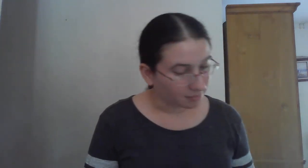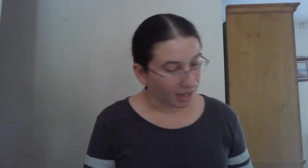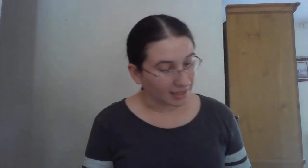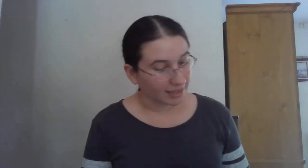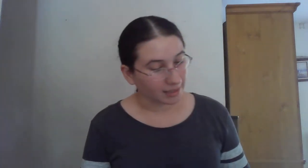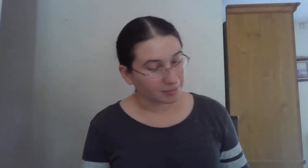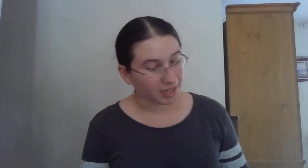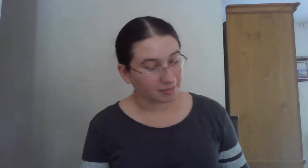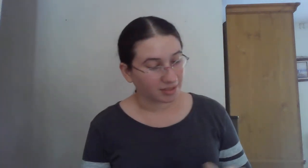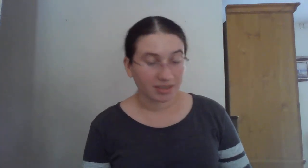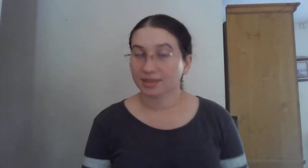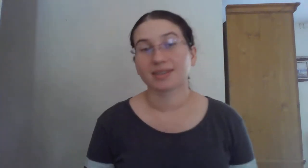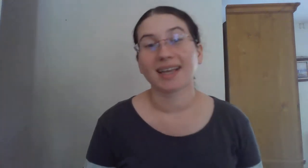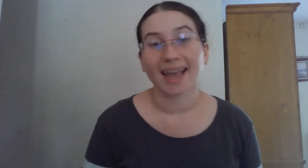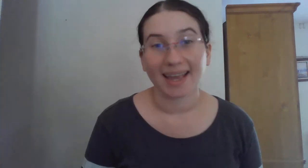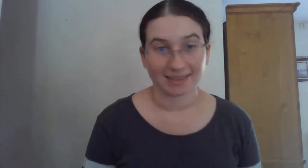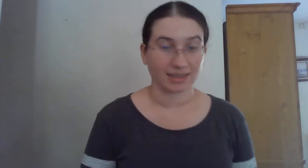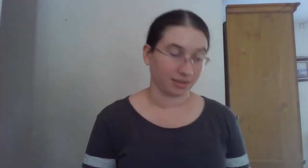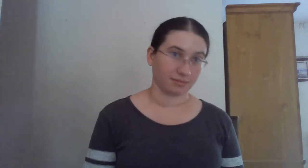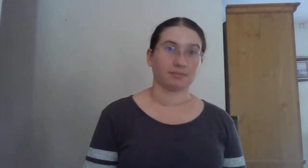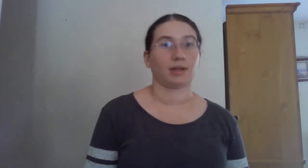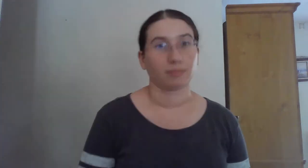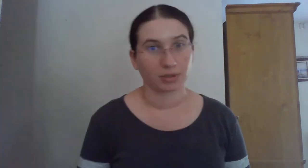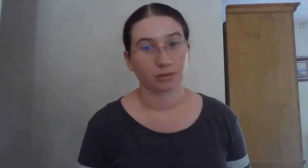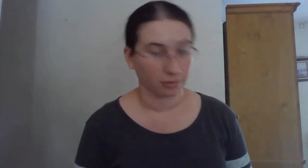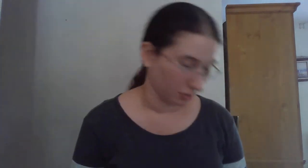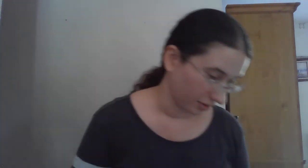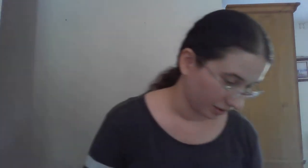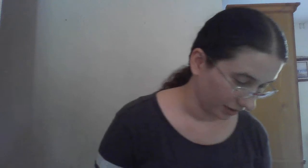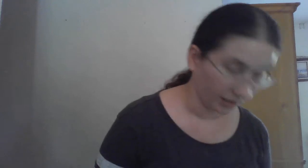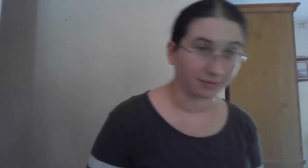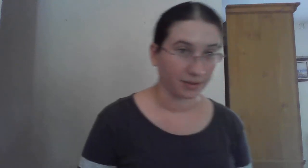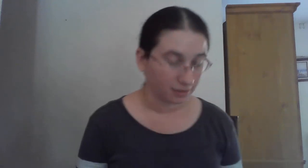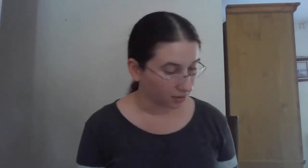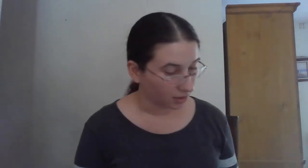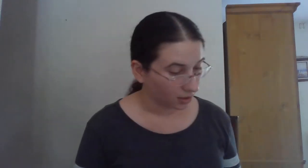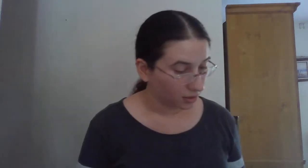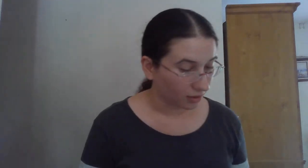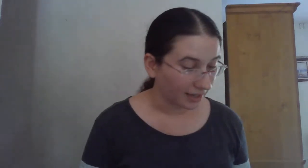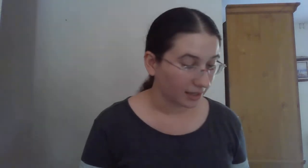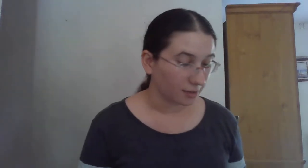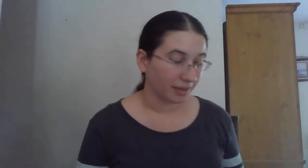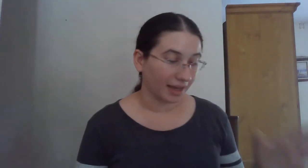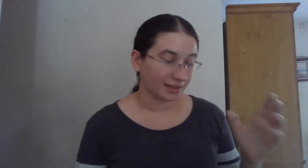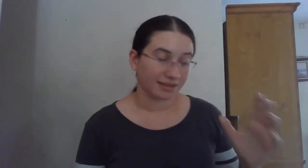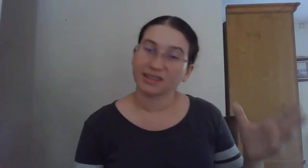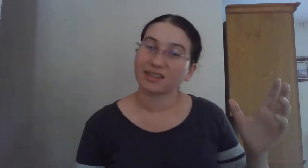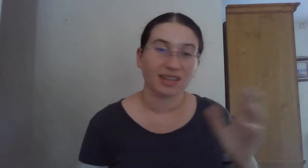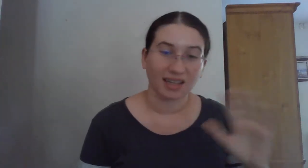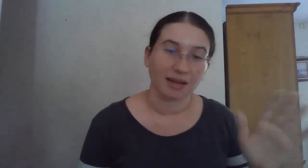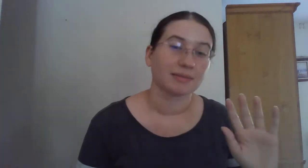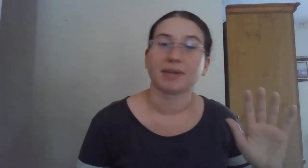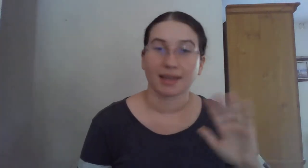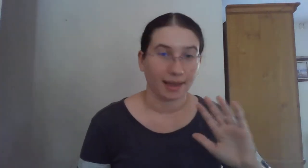I get up times 6 can't. Yeah, me too, bro. I know how that feels. So I get up at 6. I